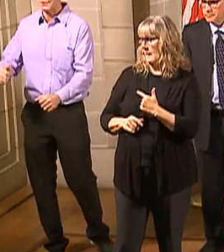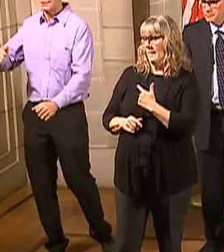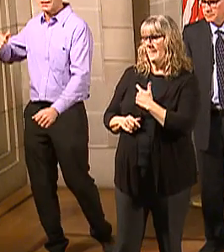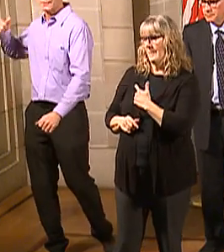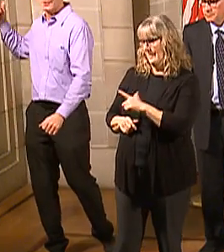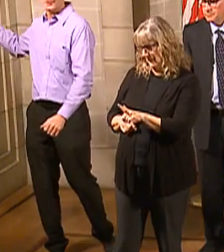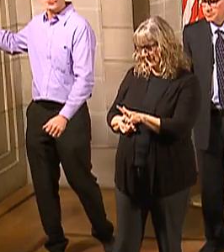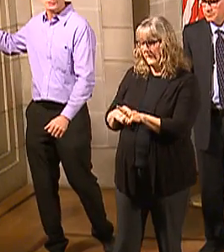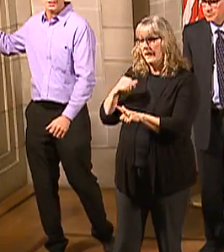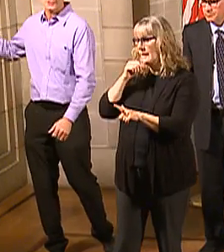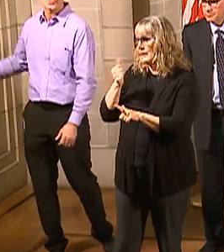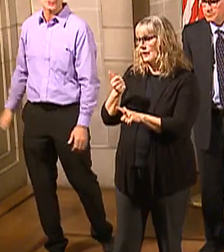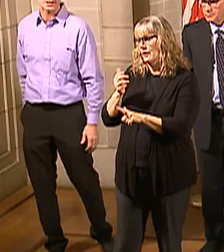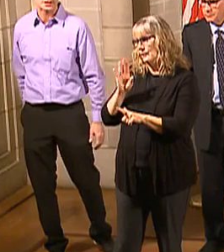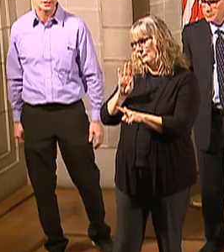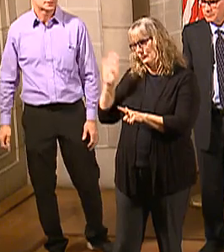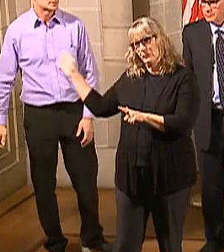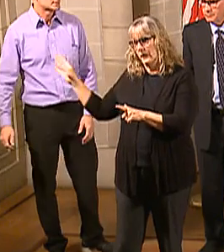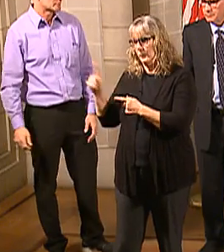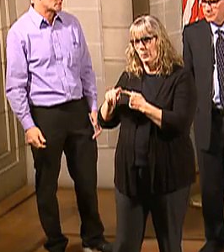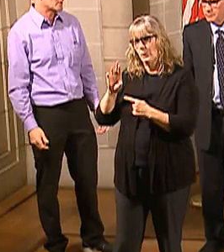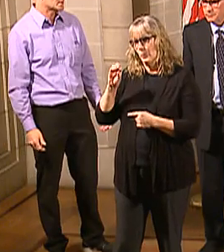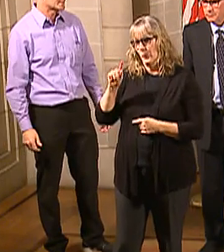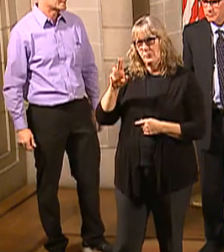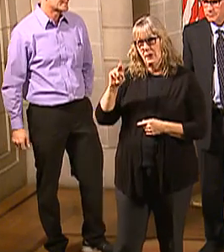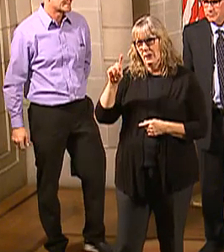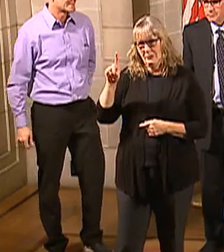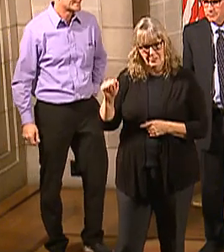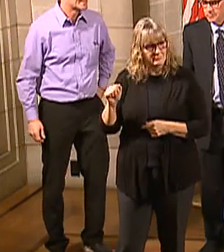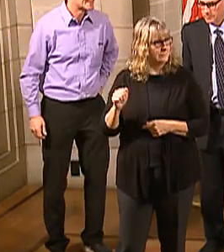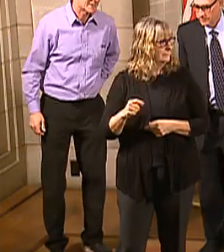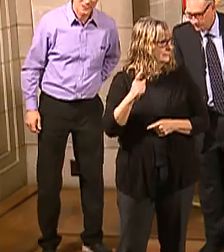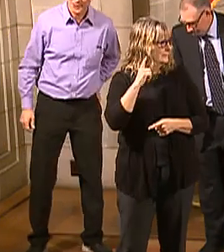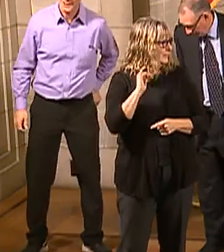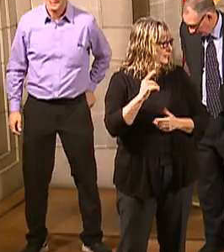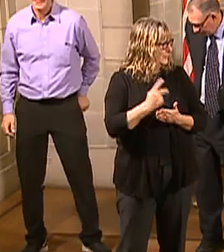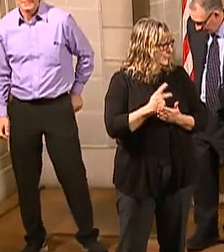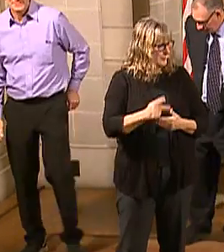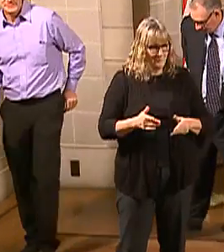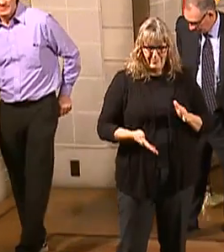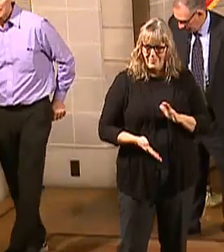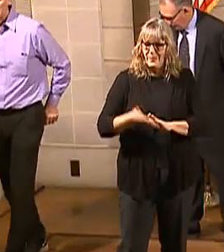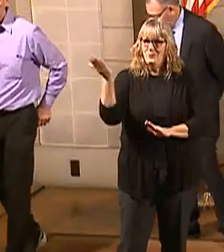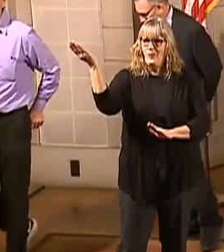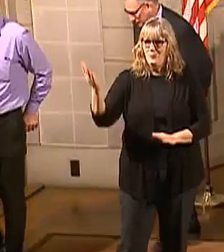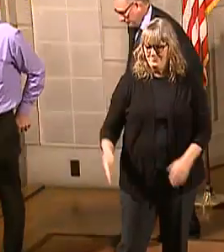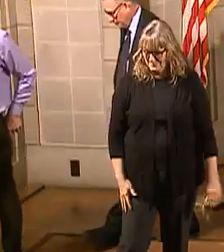office this year instead of going straight to the rotunda. All right, sounds like a program. Let's go.